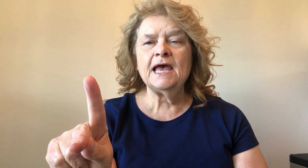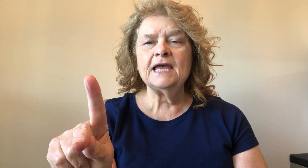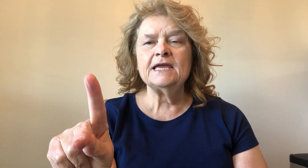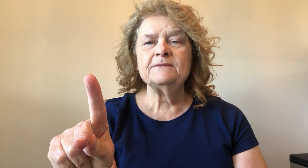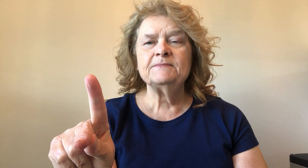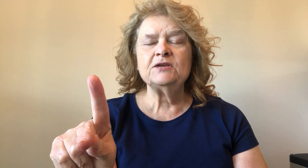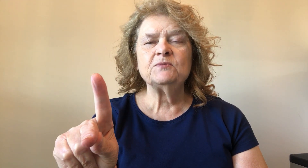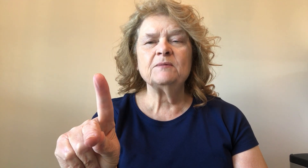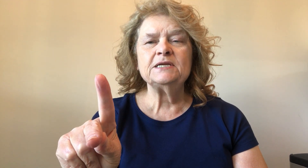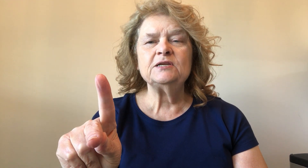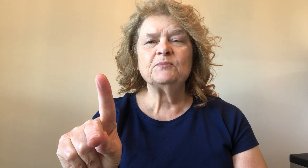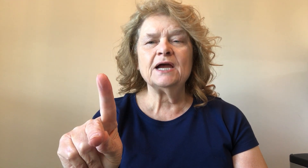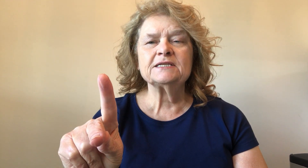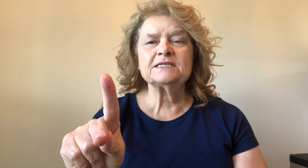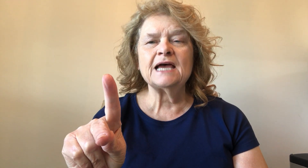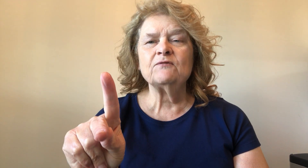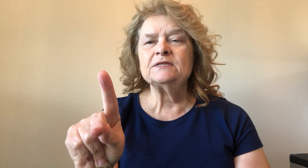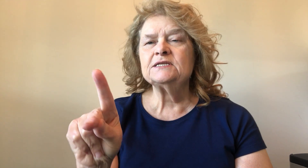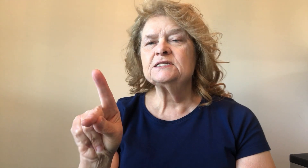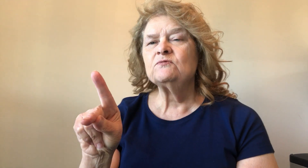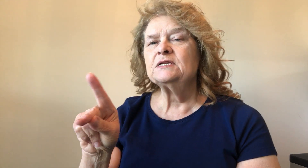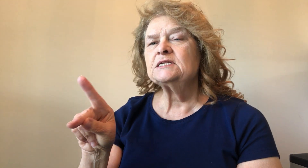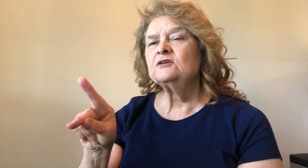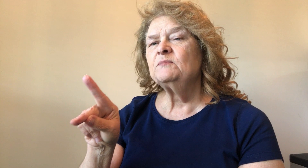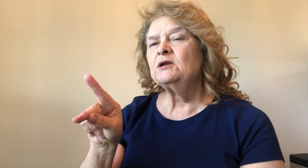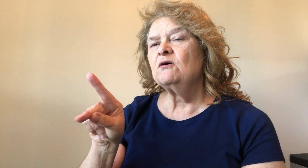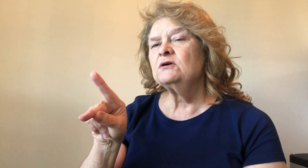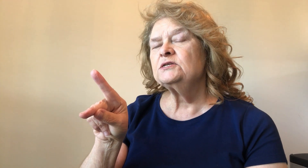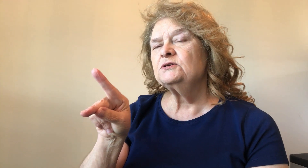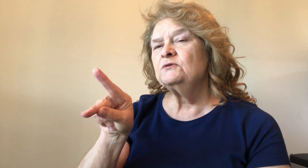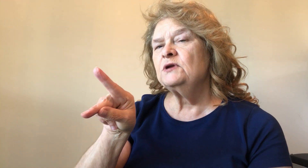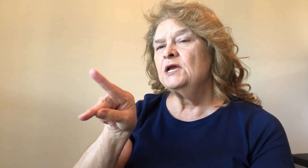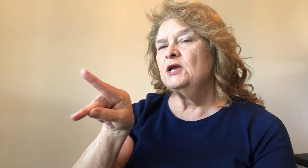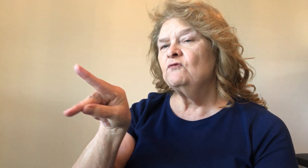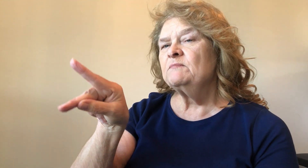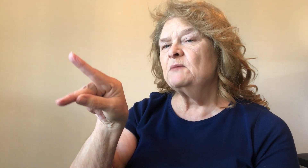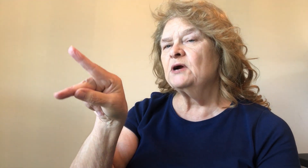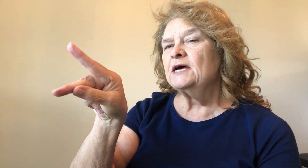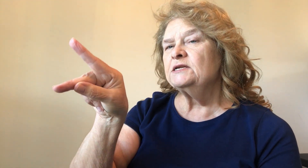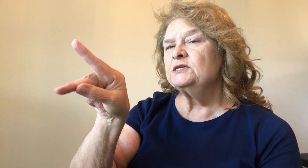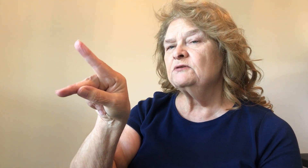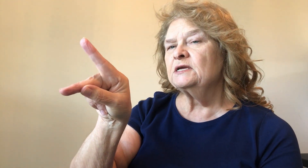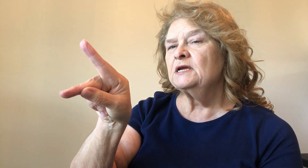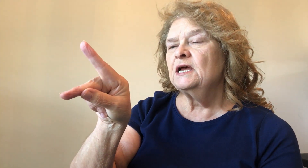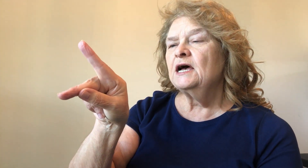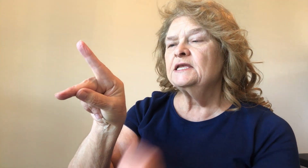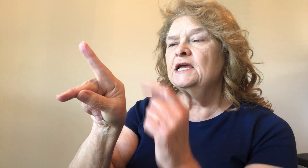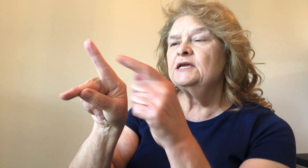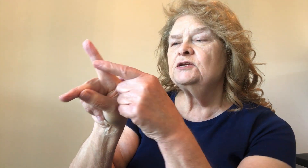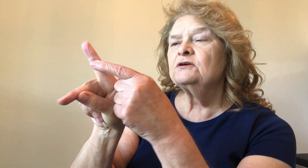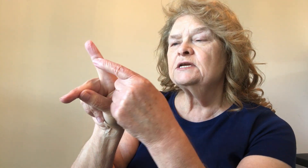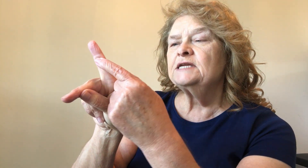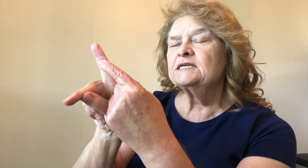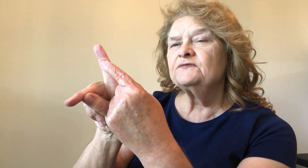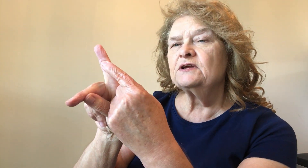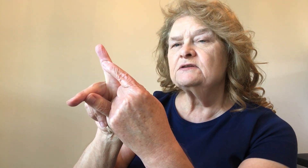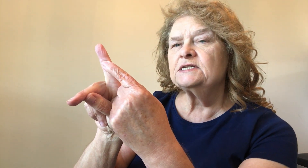K. You probably need to practice that one. This is one that's a little bit hard to remember how to do it. Again, your index fingers is